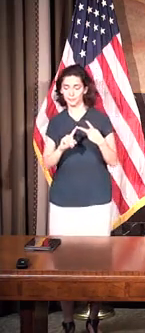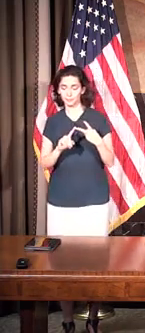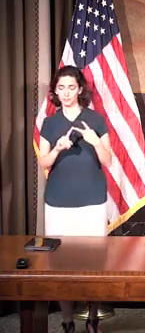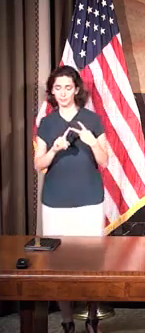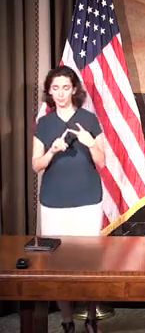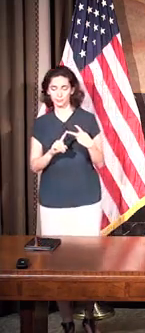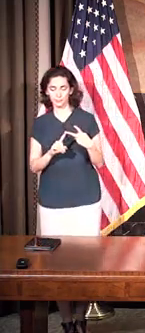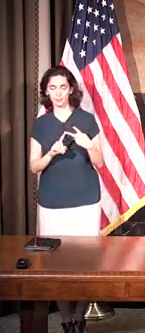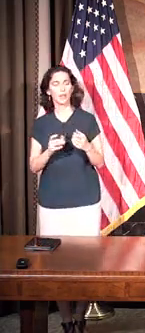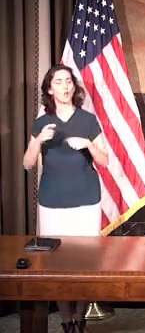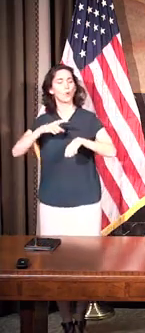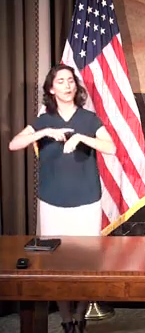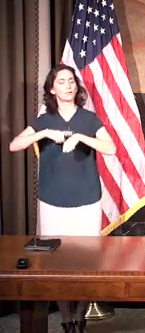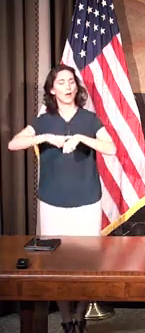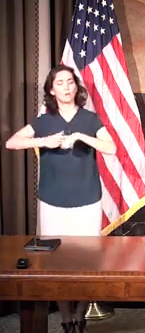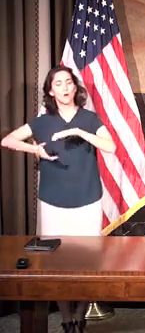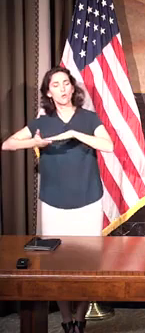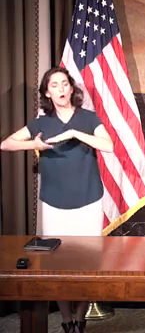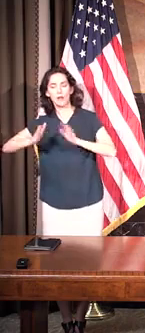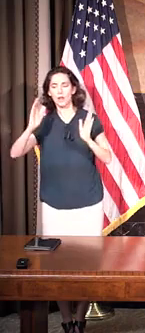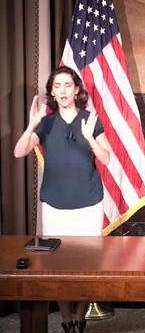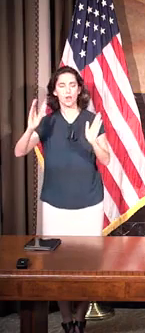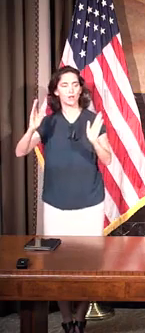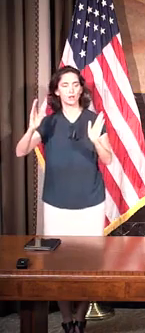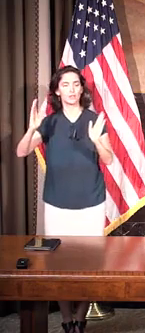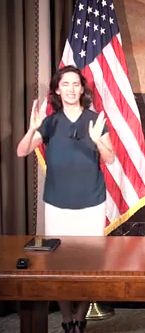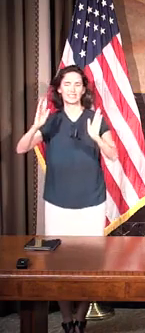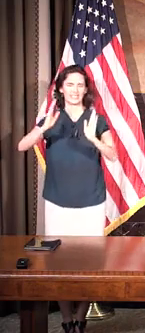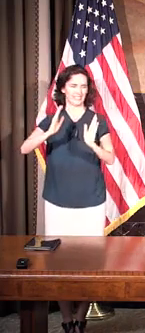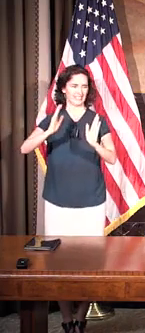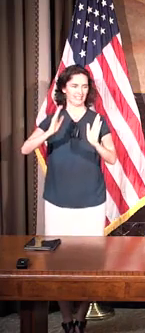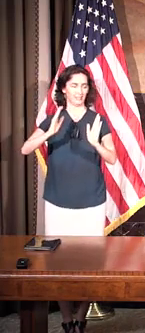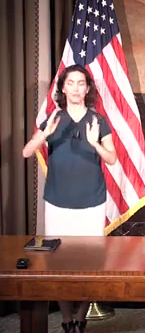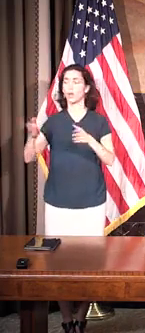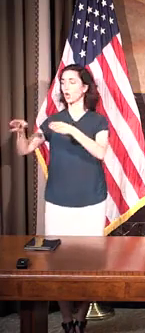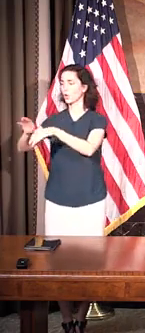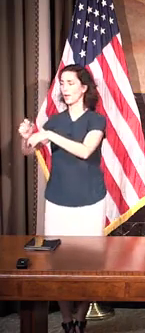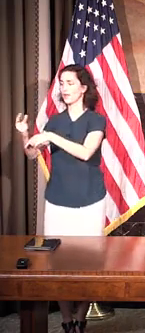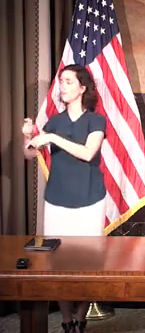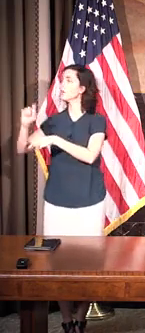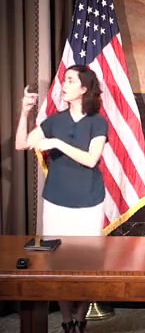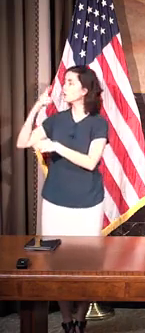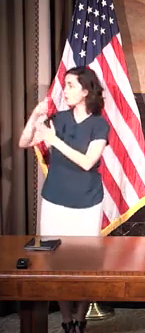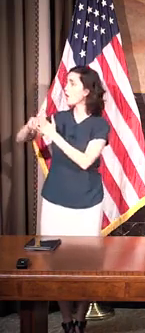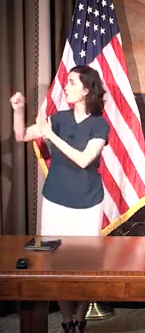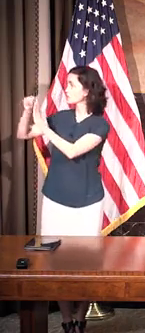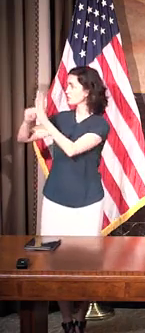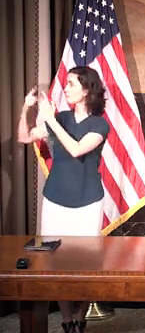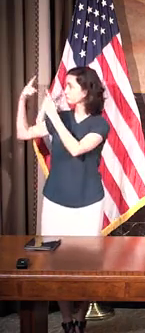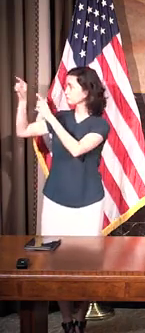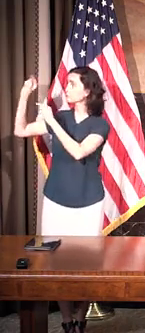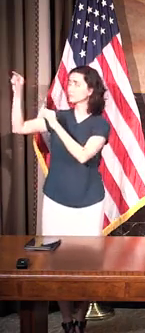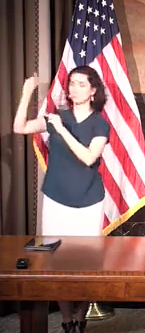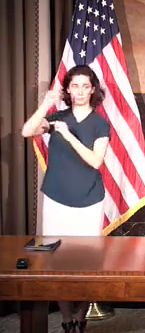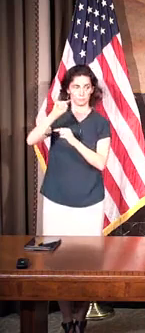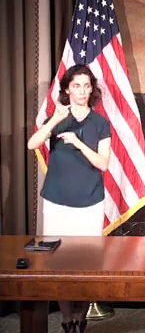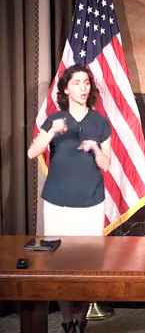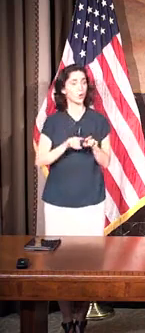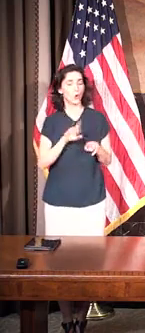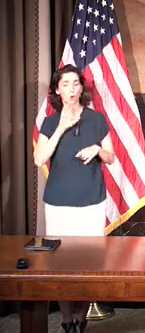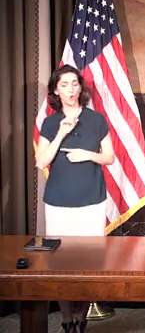limitation on the hours they can operate, so that they have to close at 11. That had success in other states. And then until you're 21,